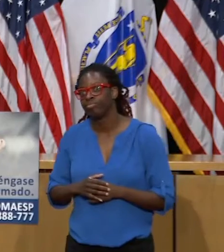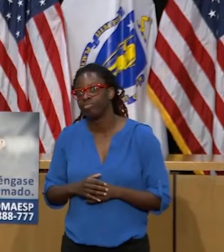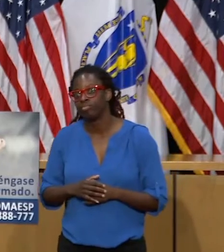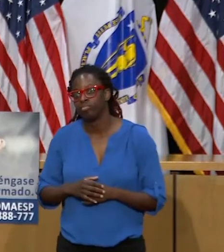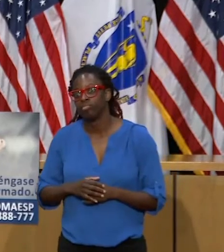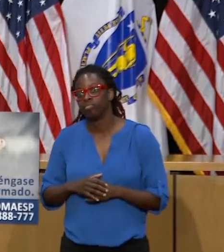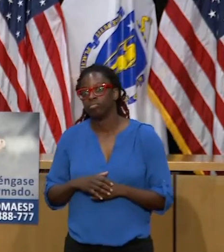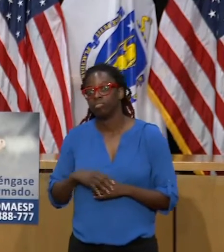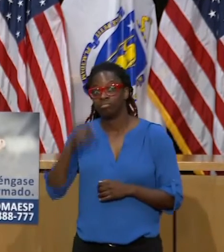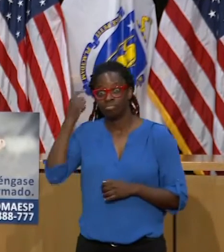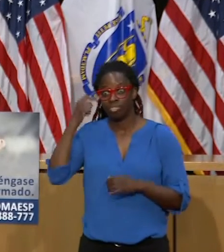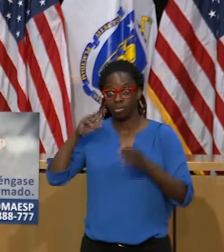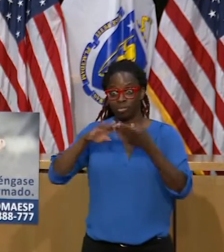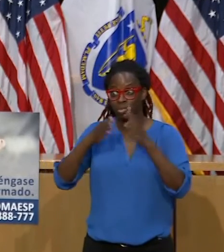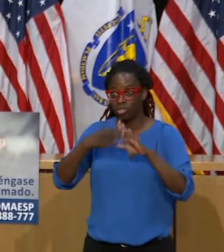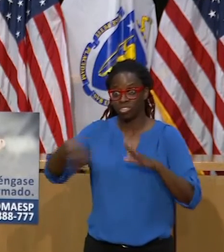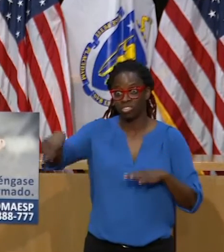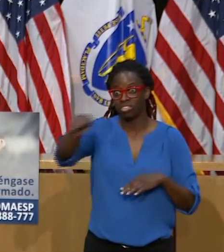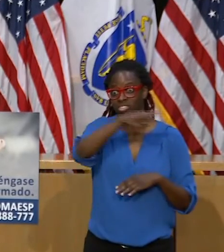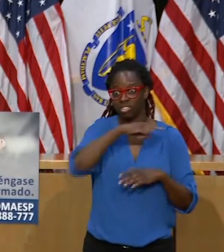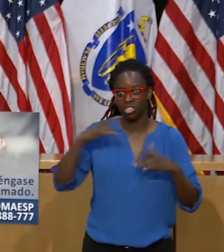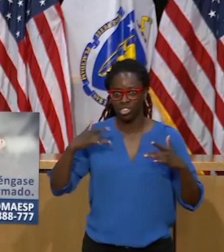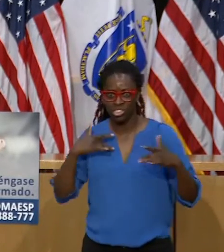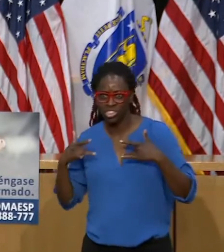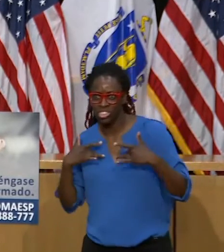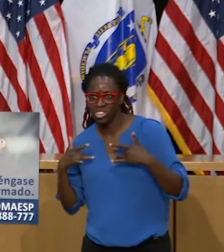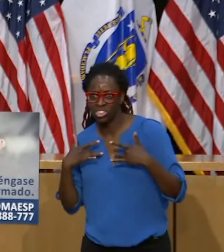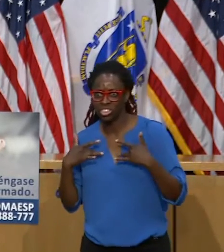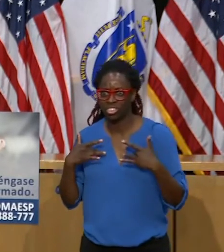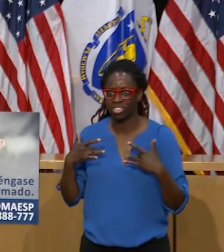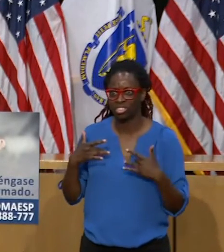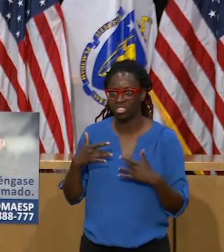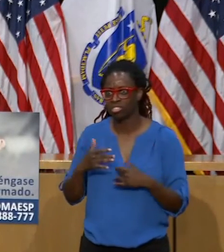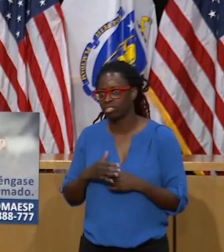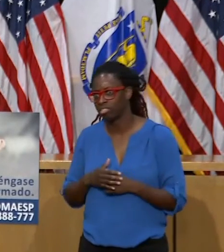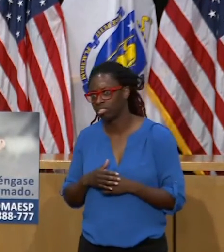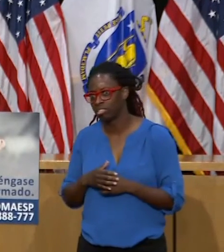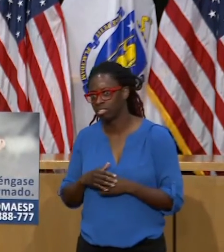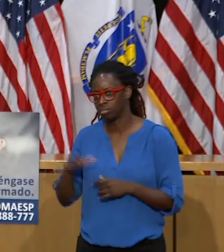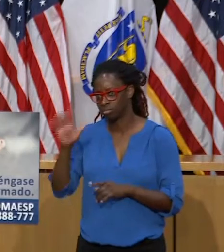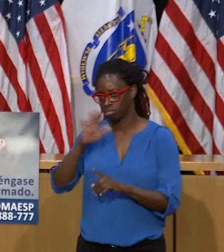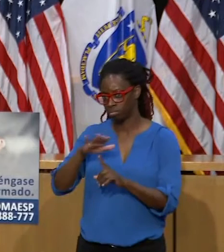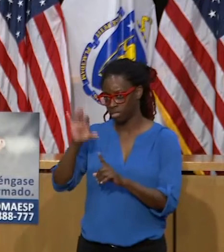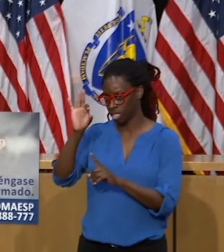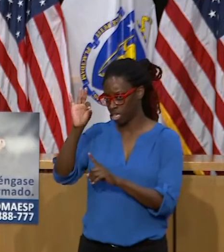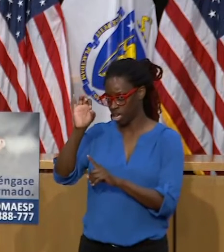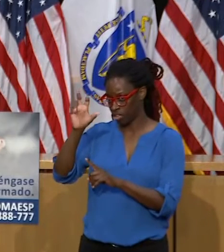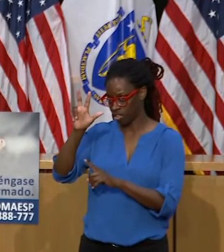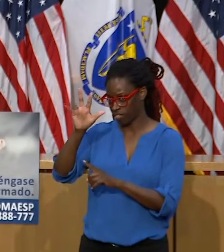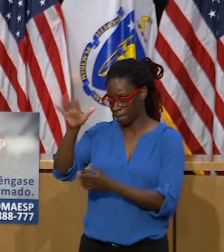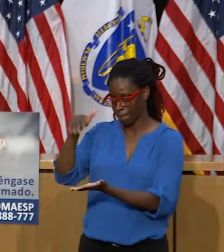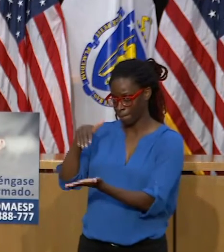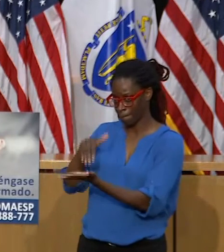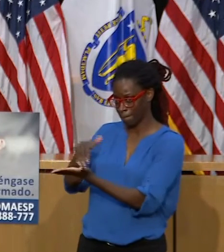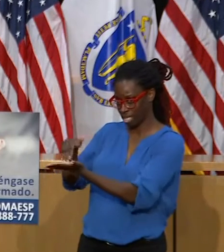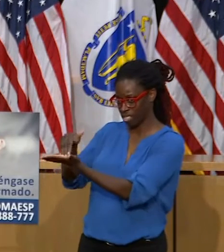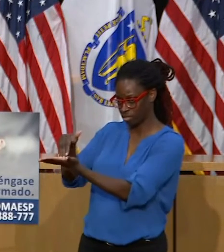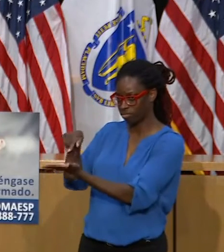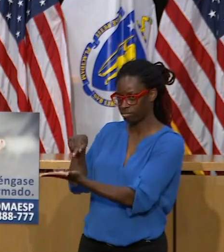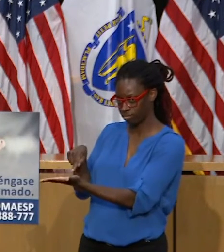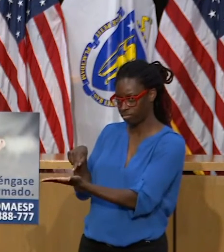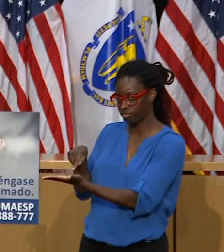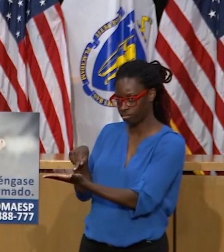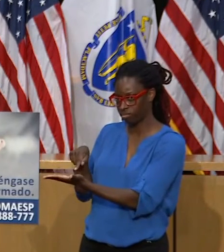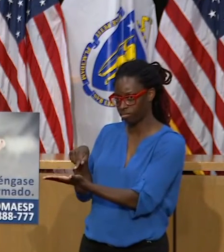have $935 million, not counting the $194 million that have already gone out in federal funding